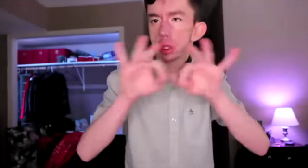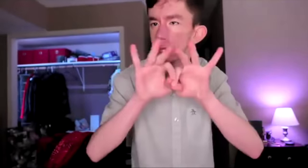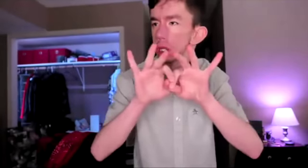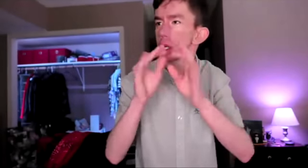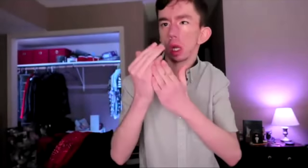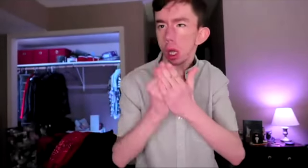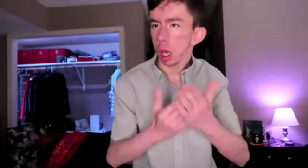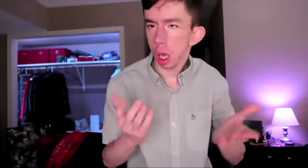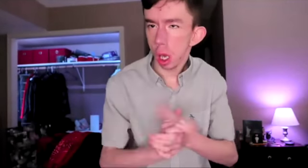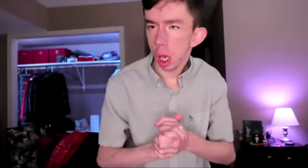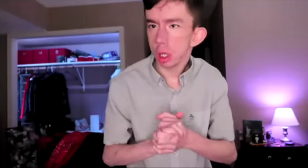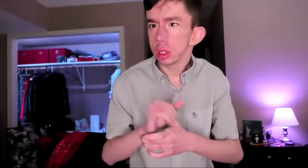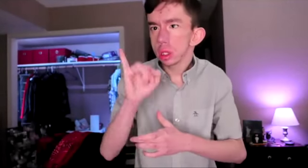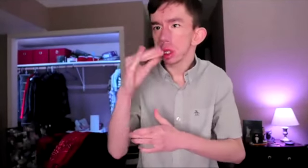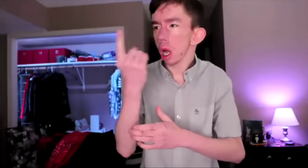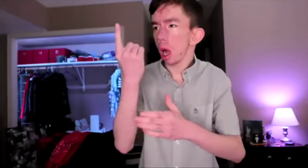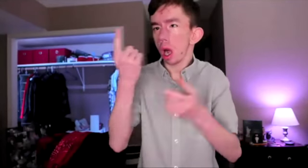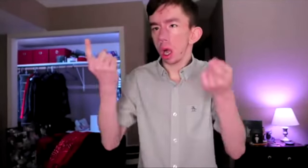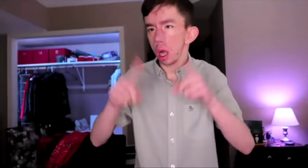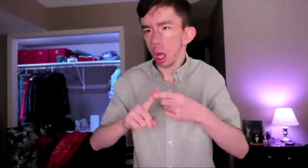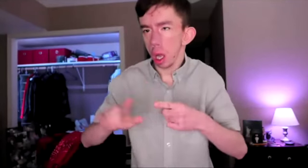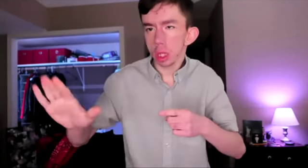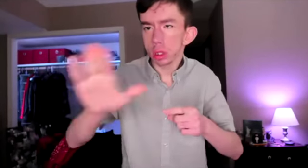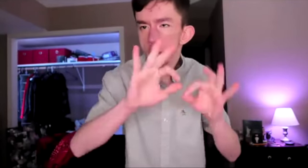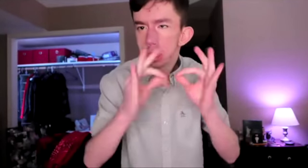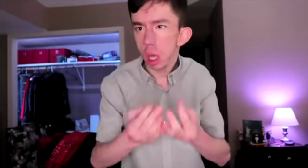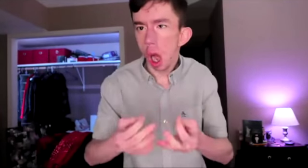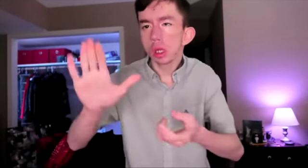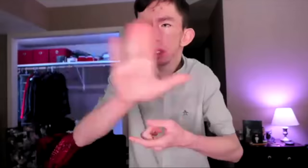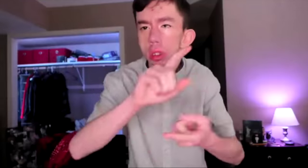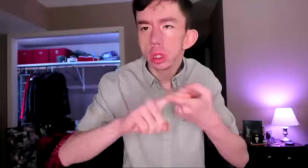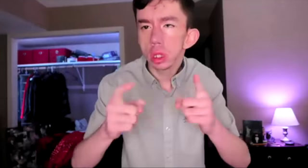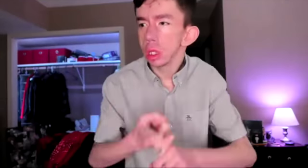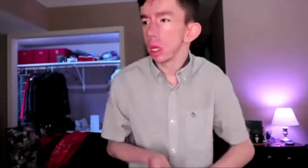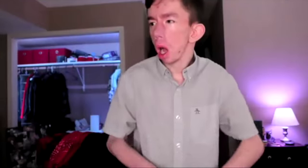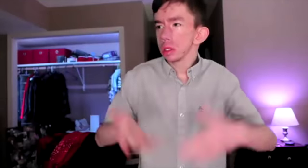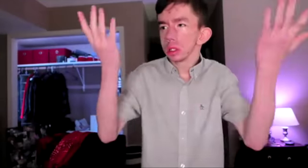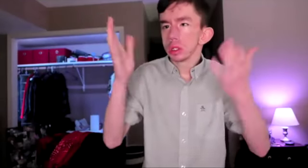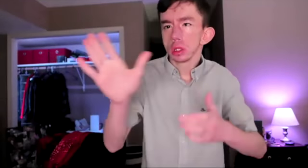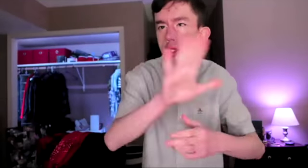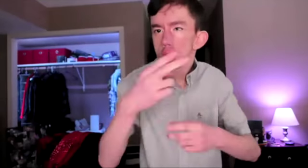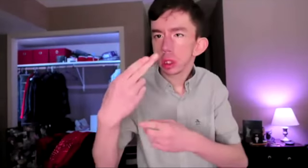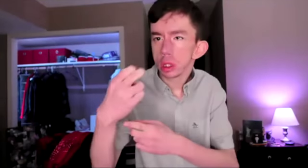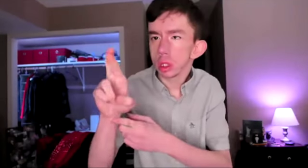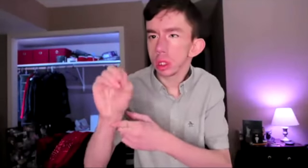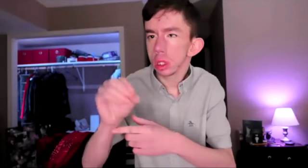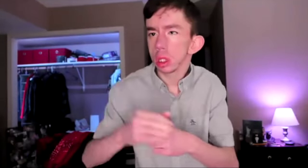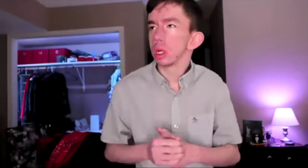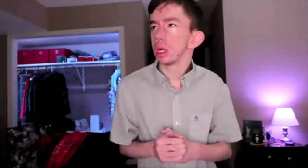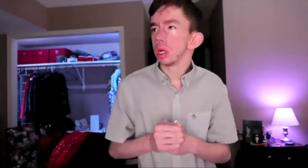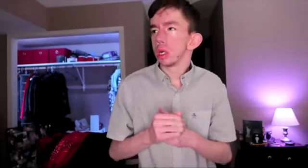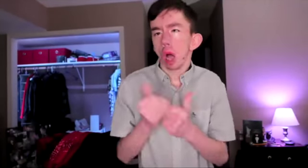And then I'm going to teach you something really important. If something happens, you know, in your family or, you know,